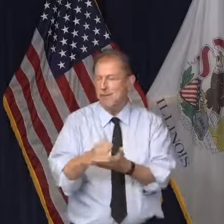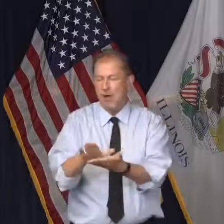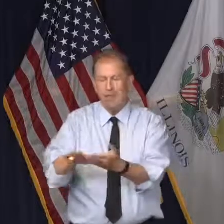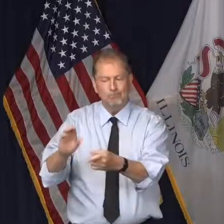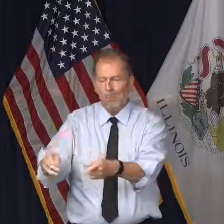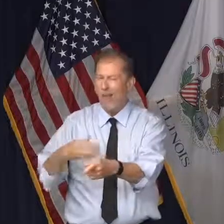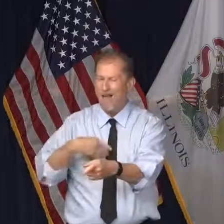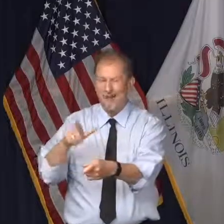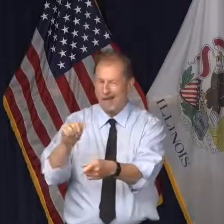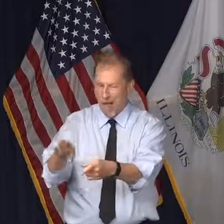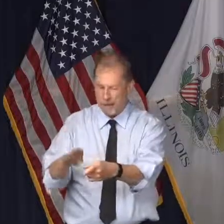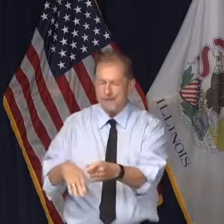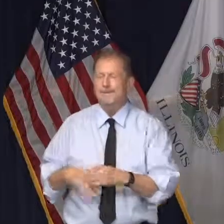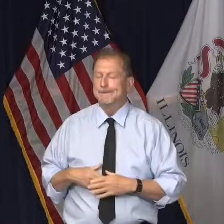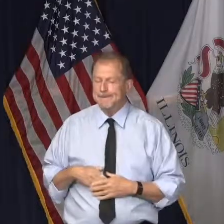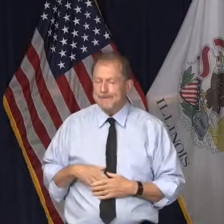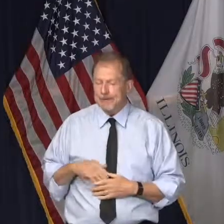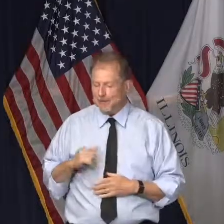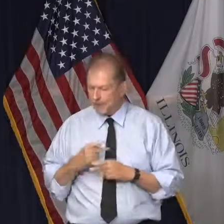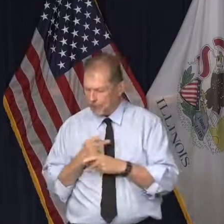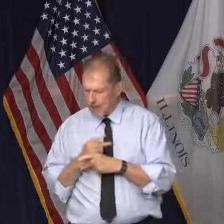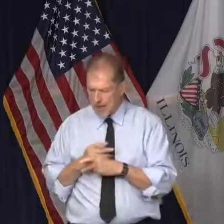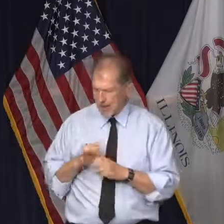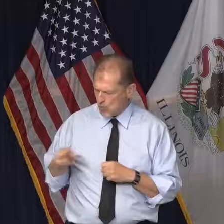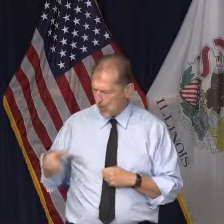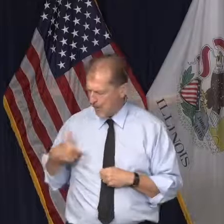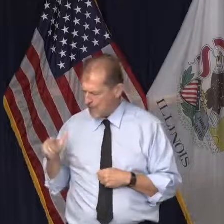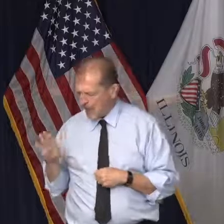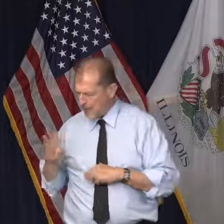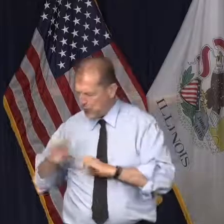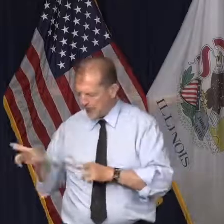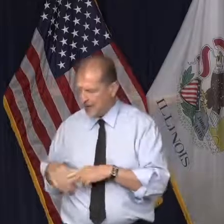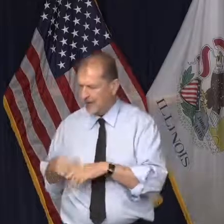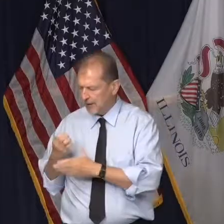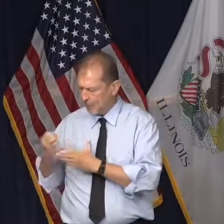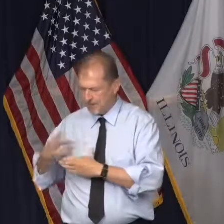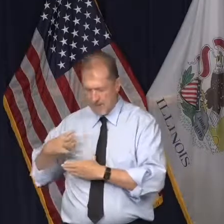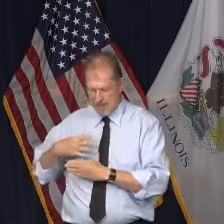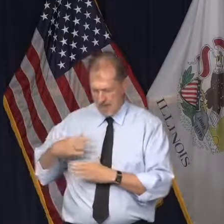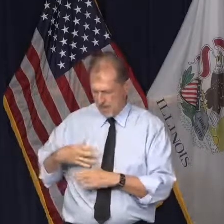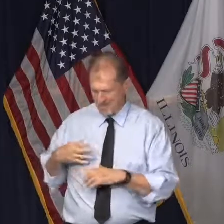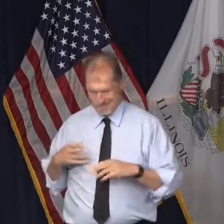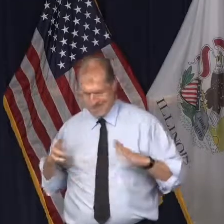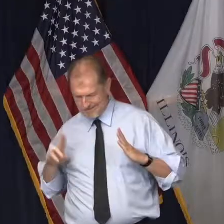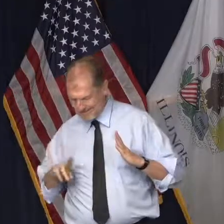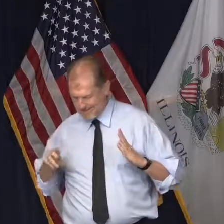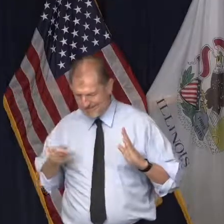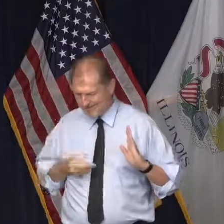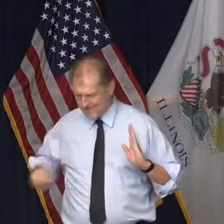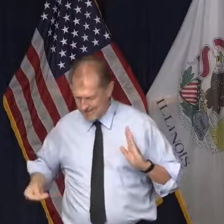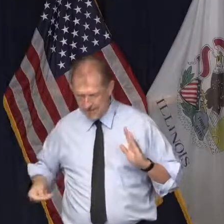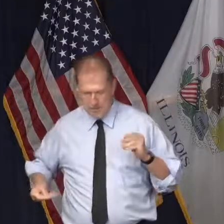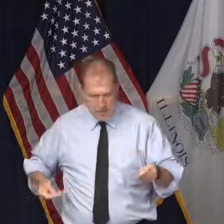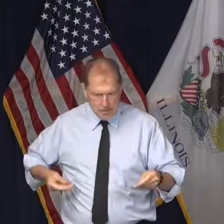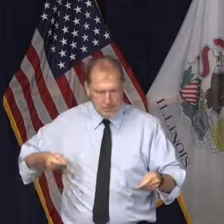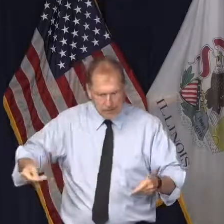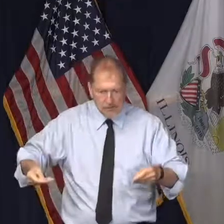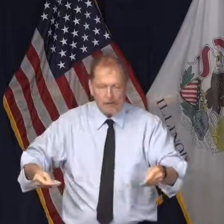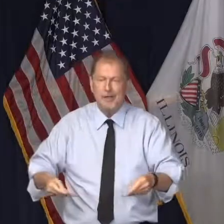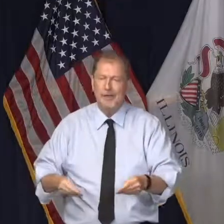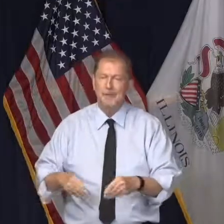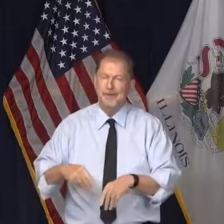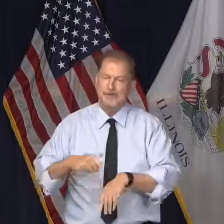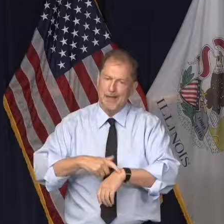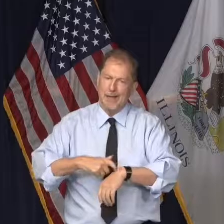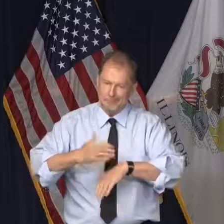want to make sure, though, that we are, have the equipment and have the ability to blow it out to all the campuses. But